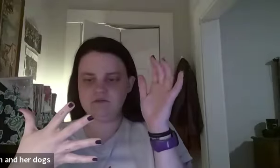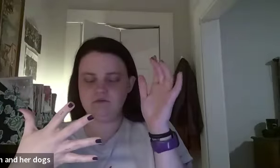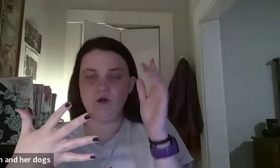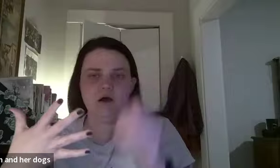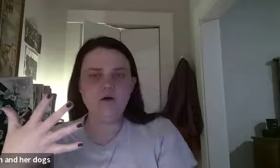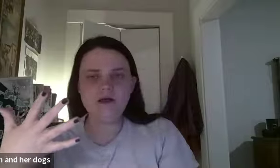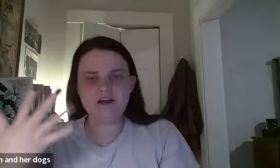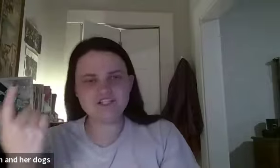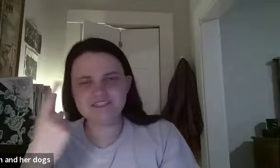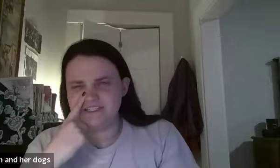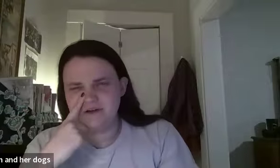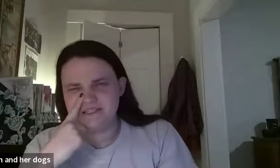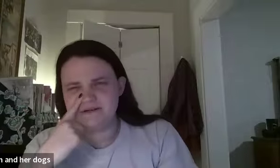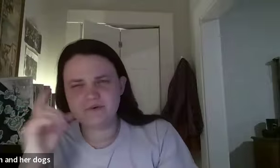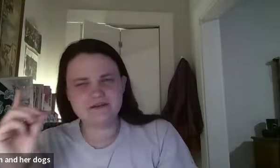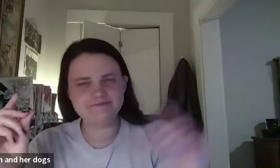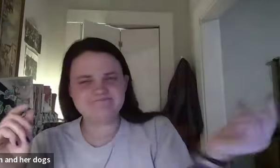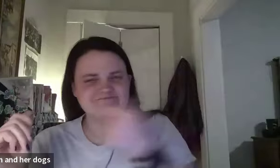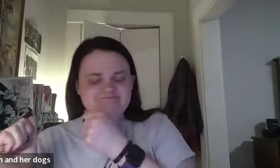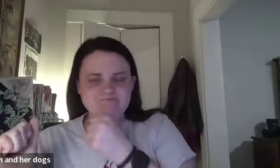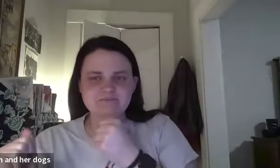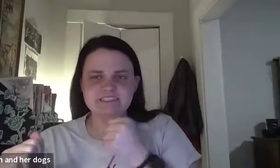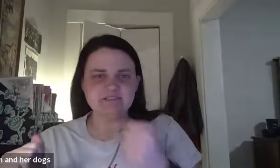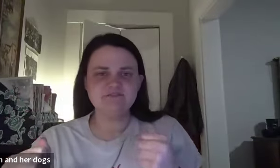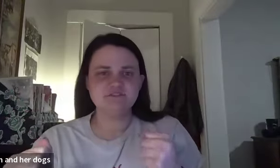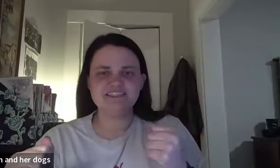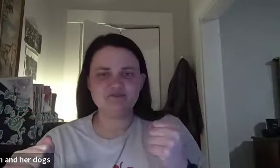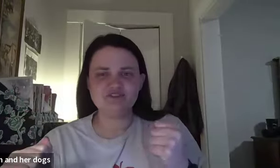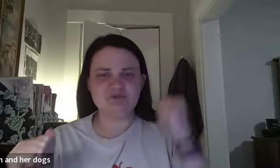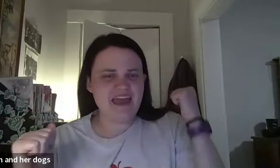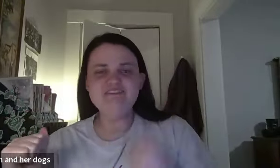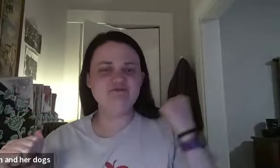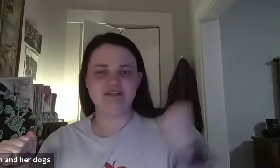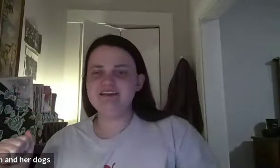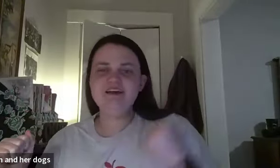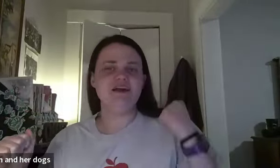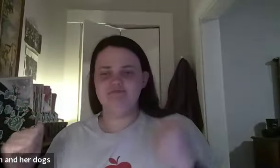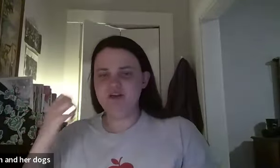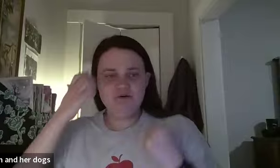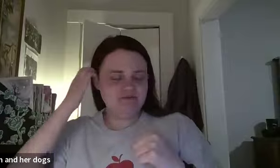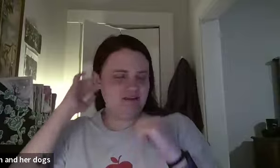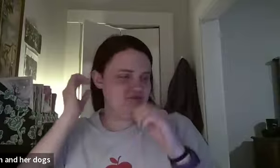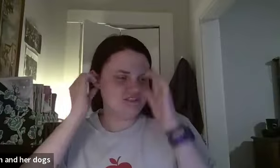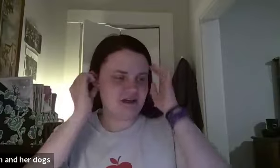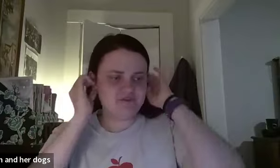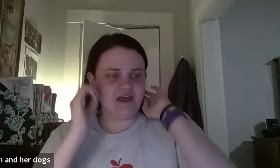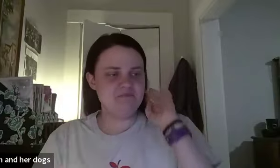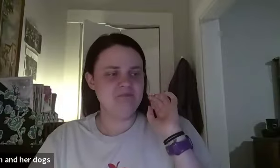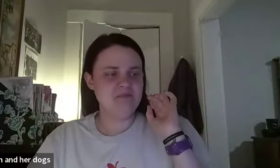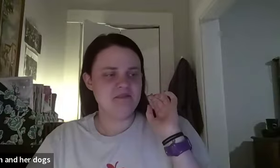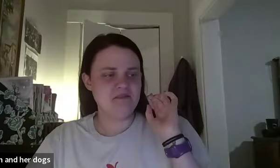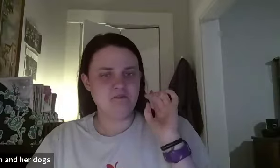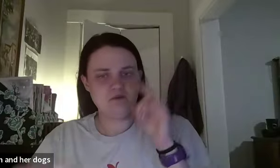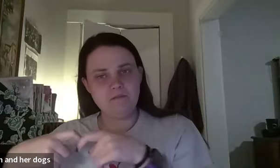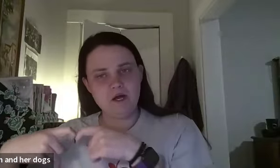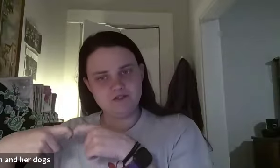husband. Oh my gosh, I didn't do husband and wife. I always forget those two every time. No, never stop with that. We're gonna pause